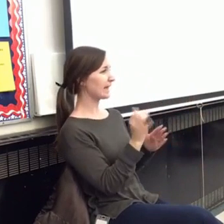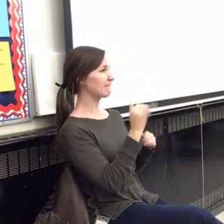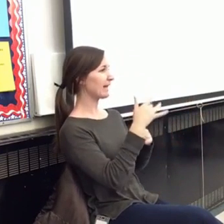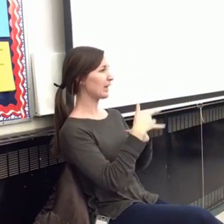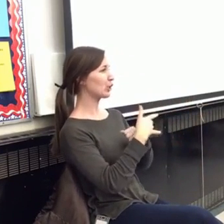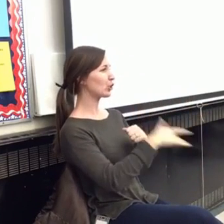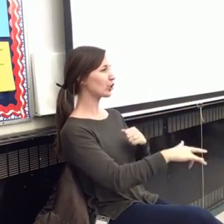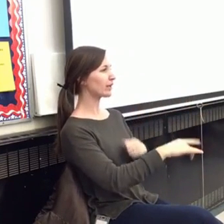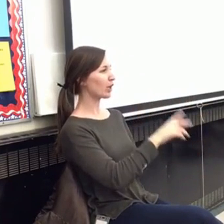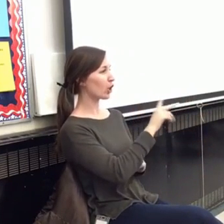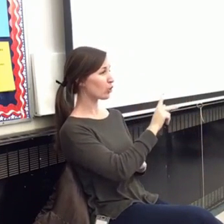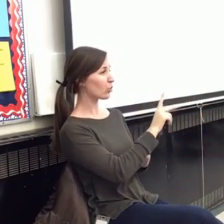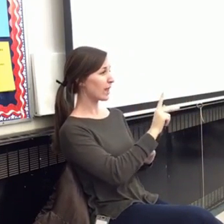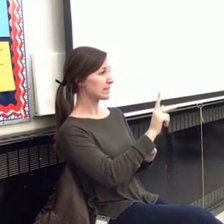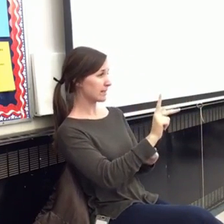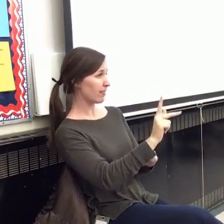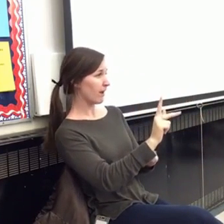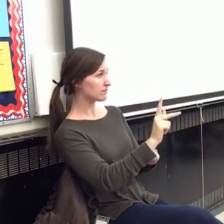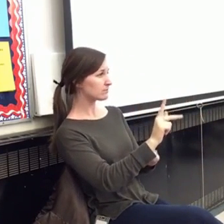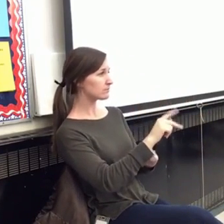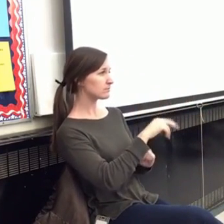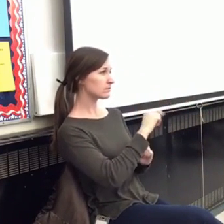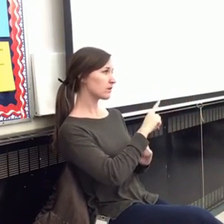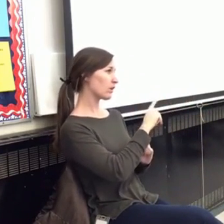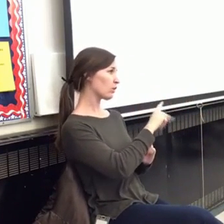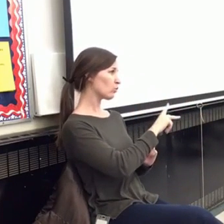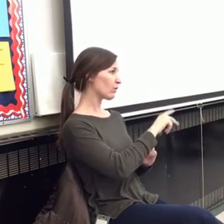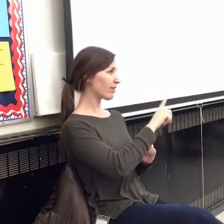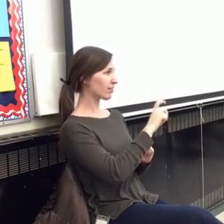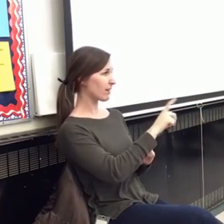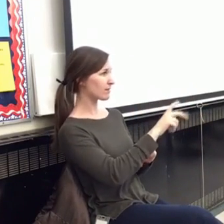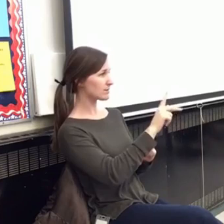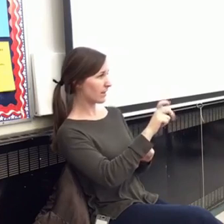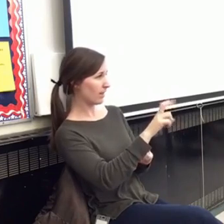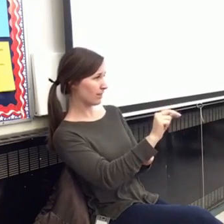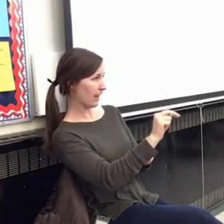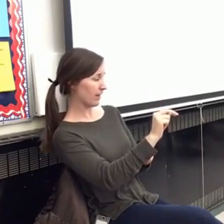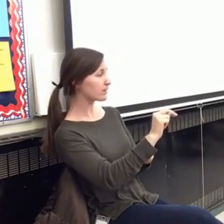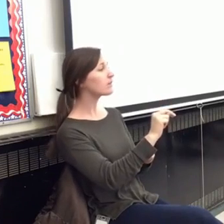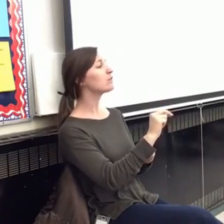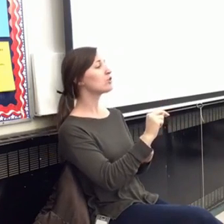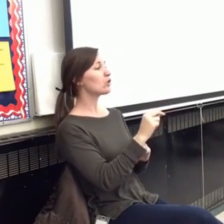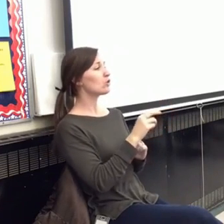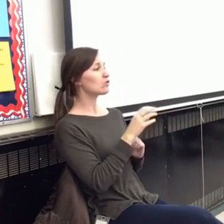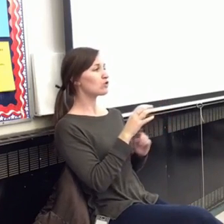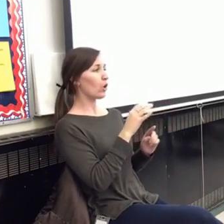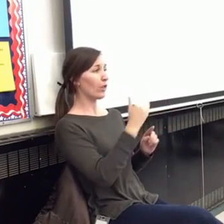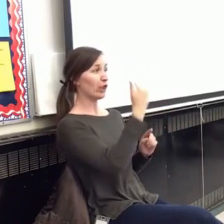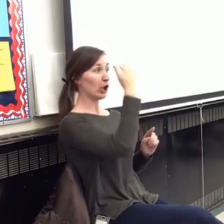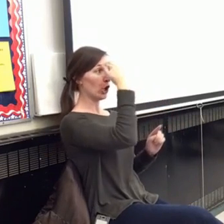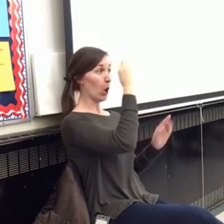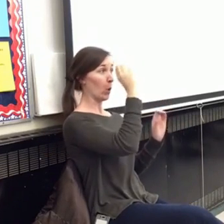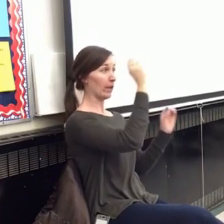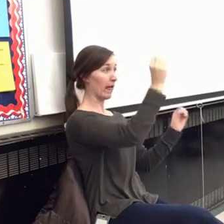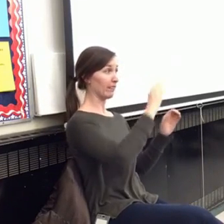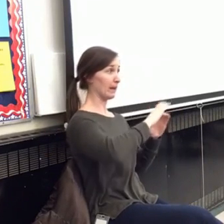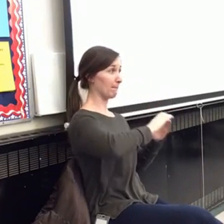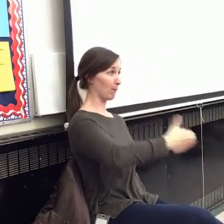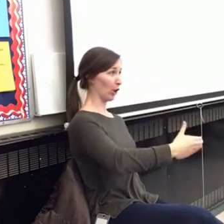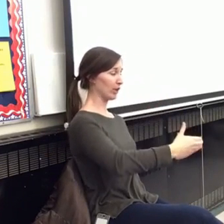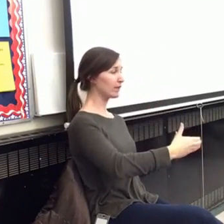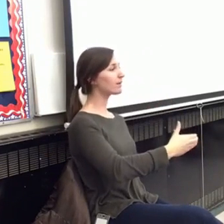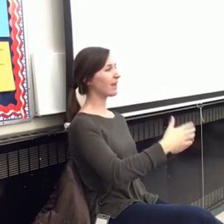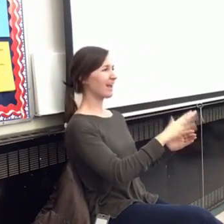Ku Klux Klan. The Know Nothing Party does begin to go away with the rise of the KKK, because now instead of immigrant